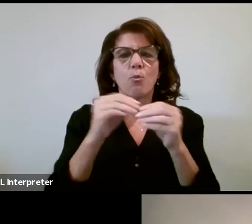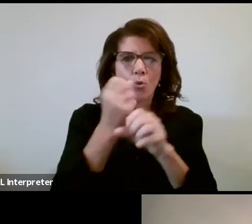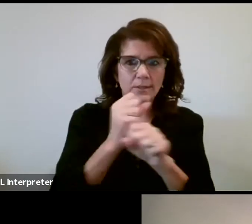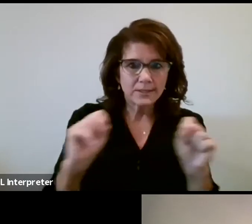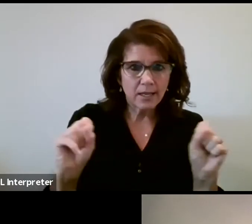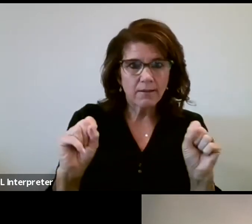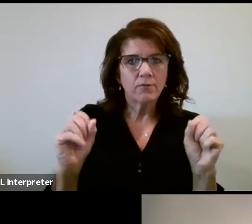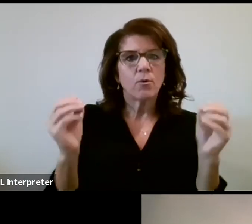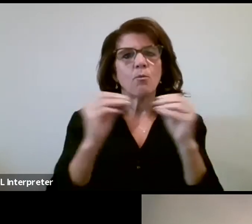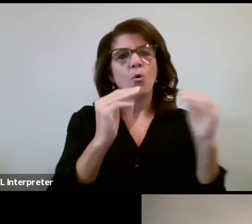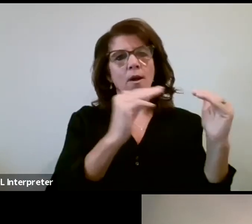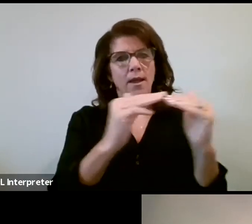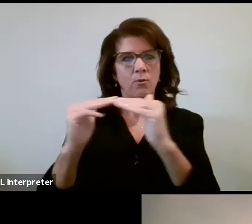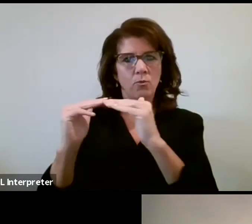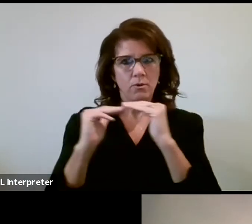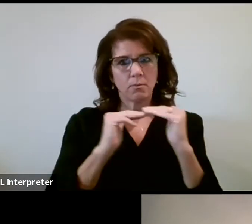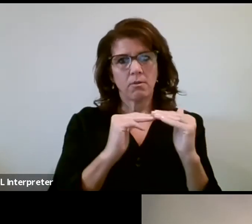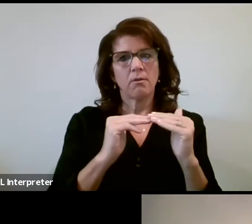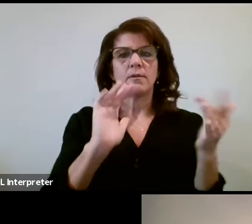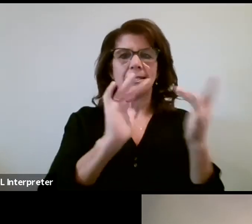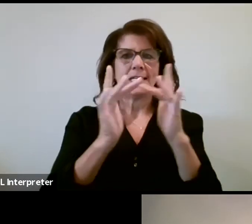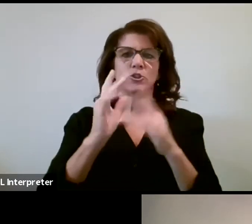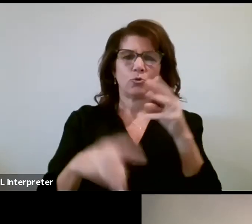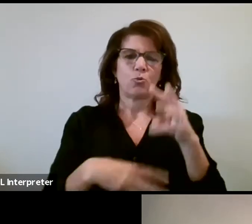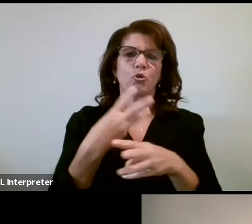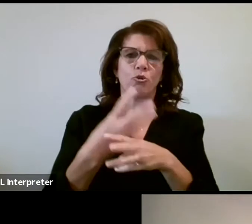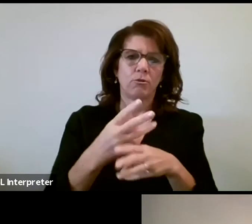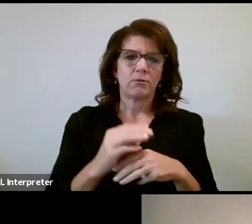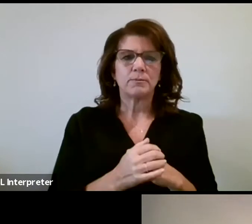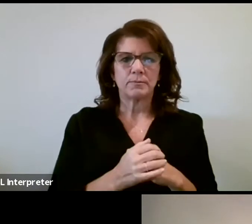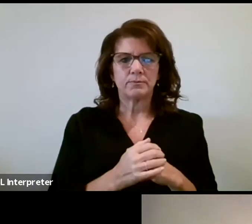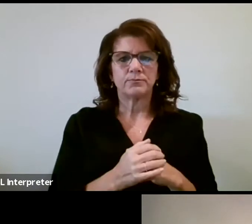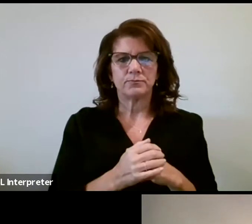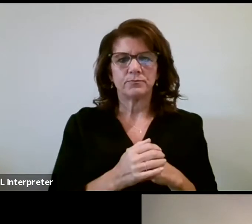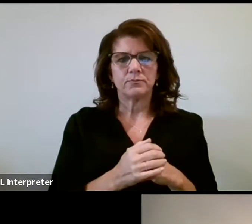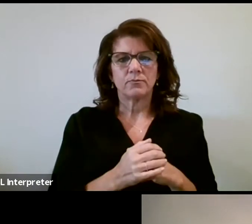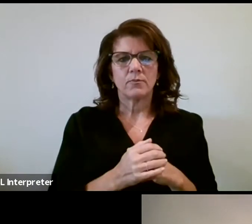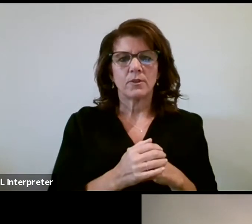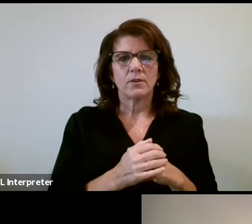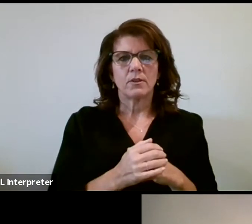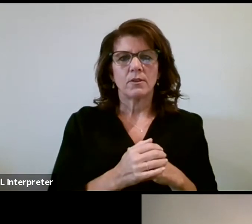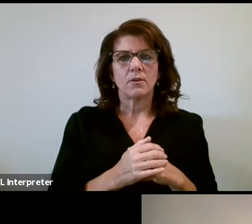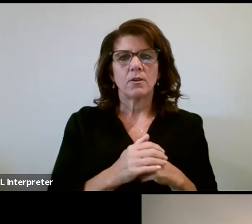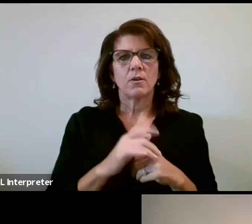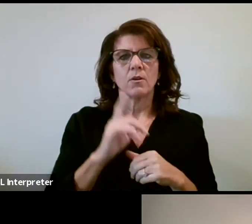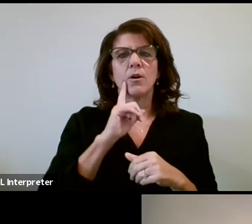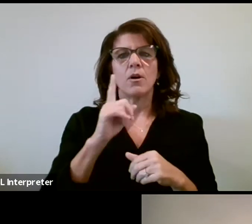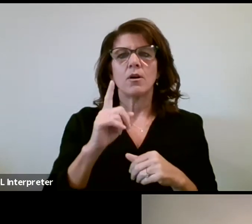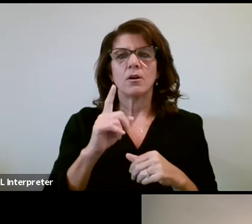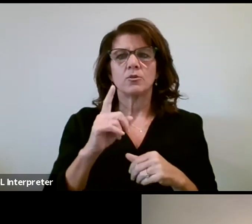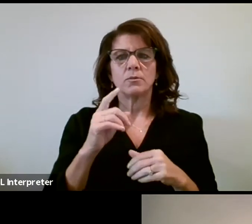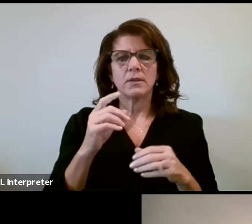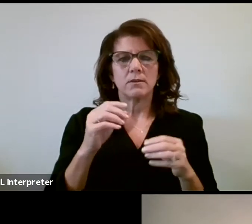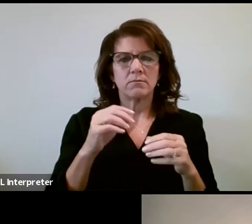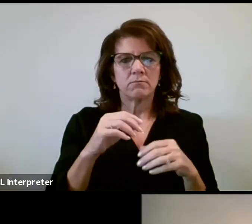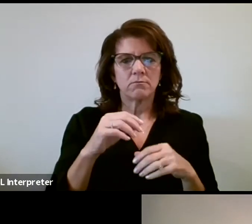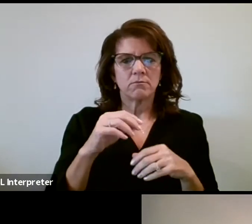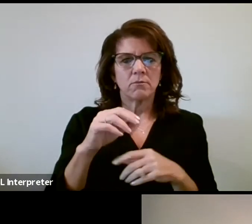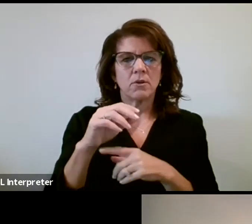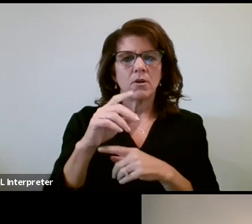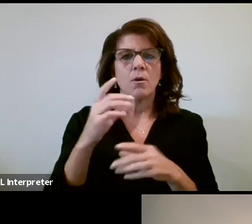more equitable digital world, one which will lead to a brighter and